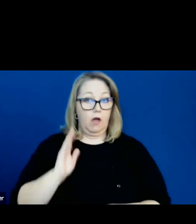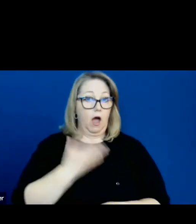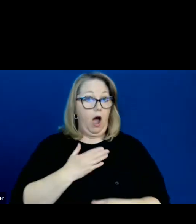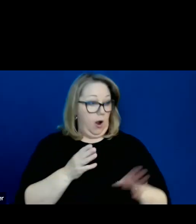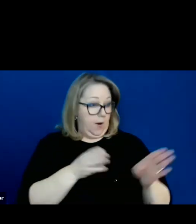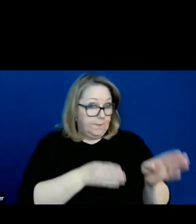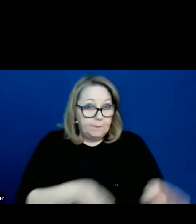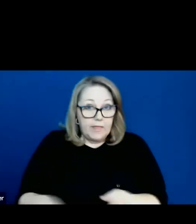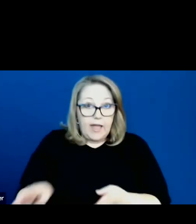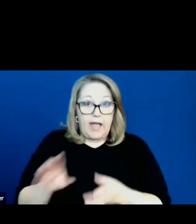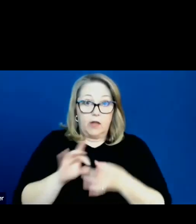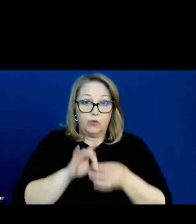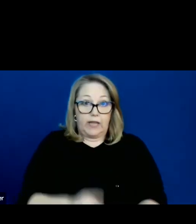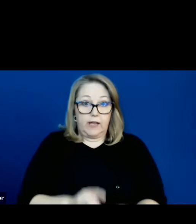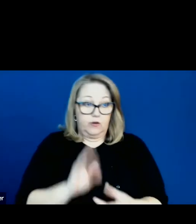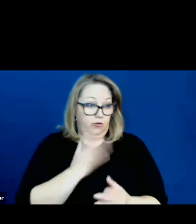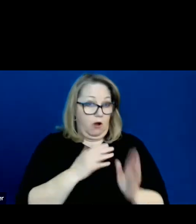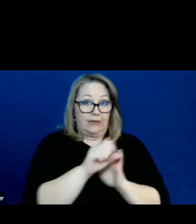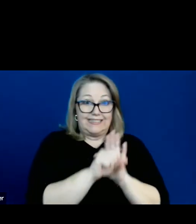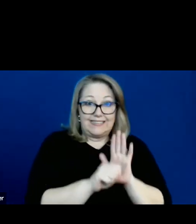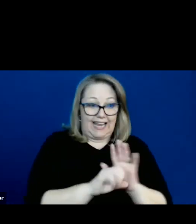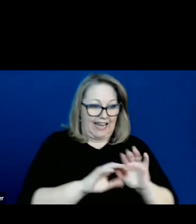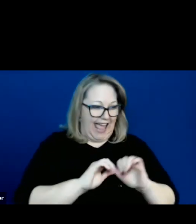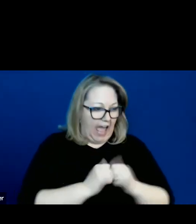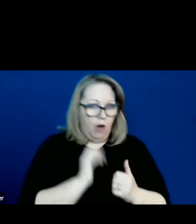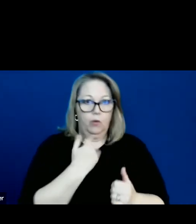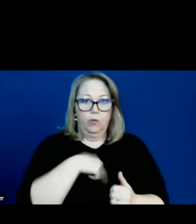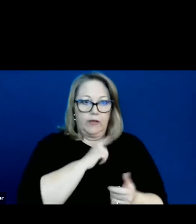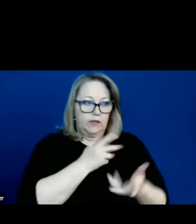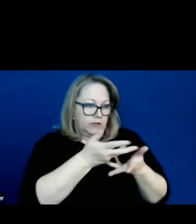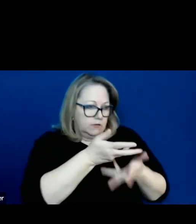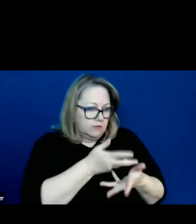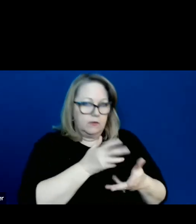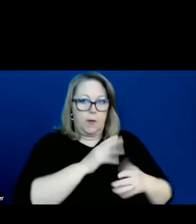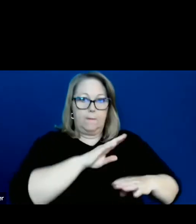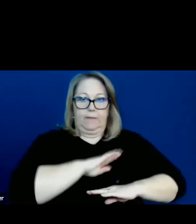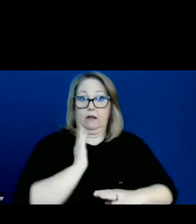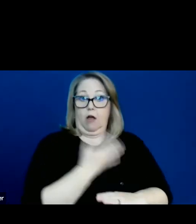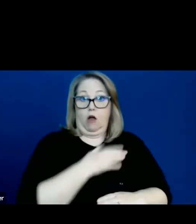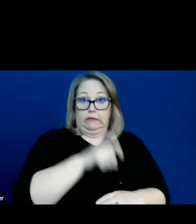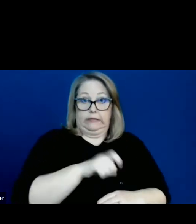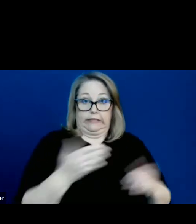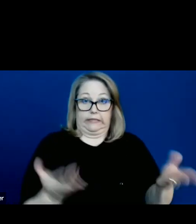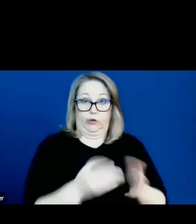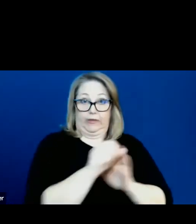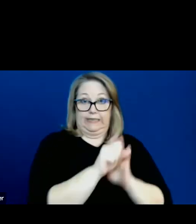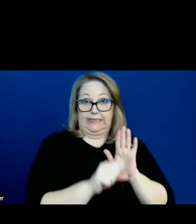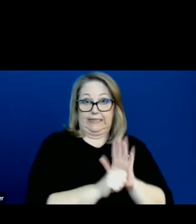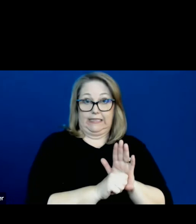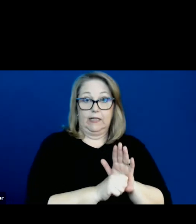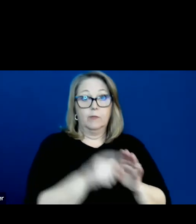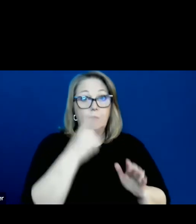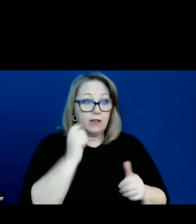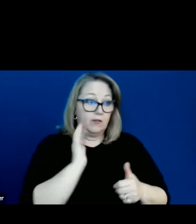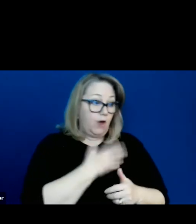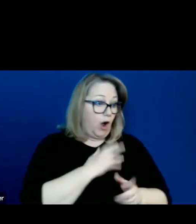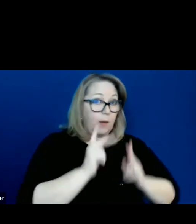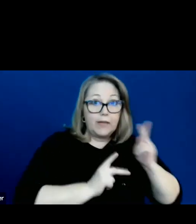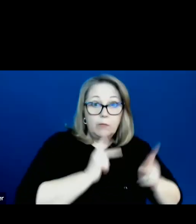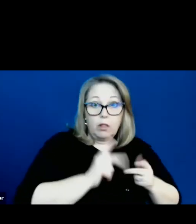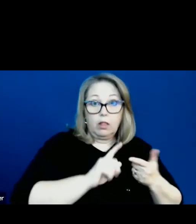to our state and weighs our vulnerable populations, ethical considerations, unique workforce needs, geography,